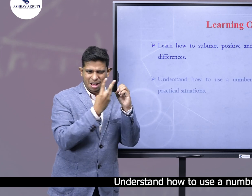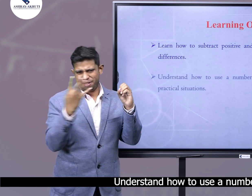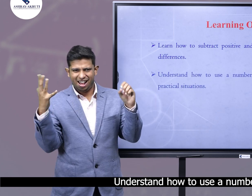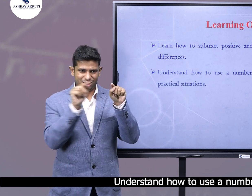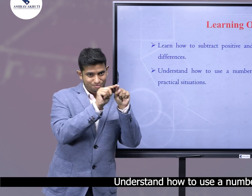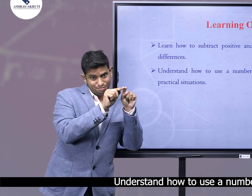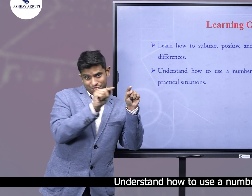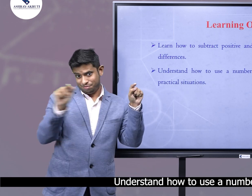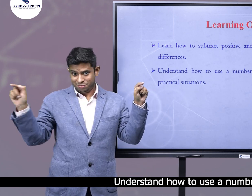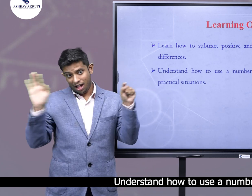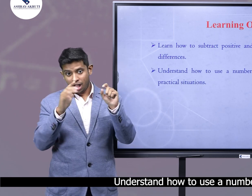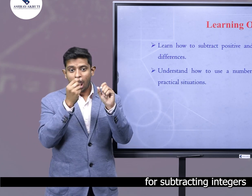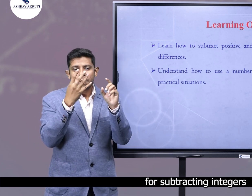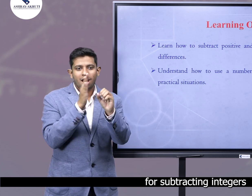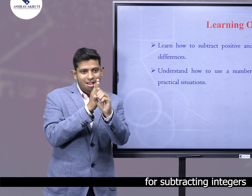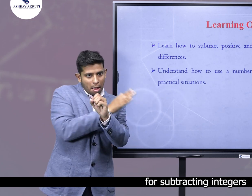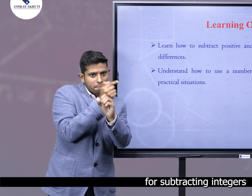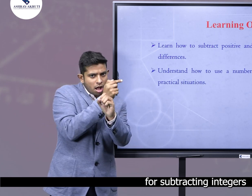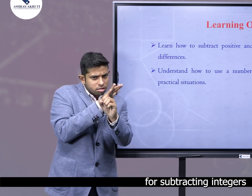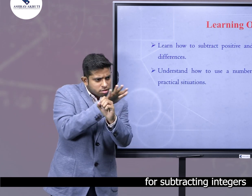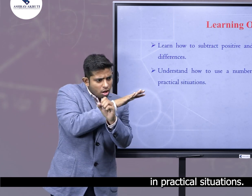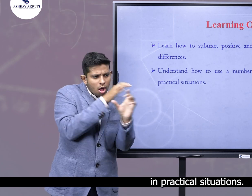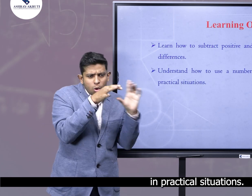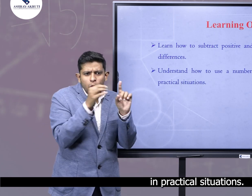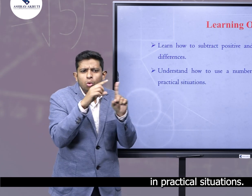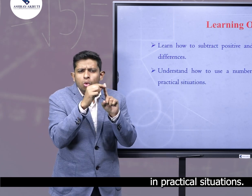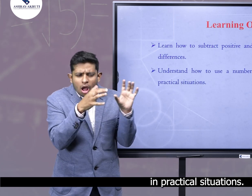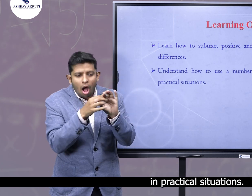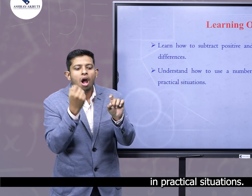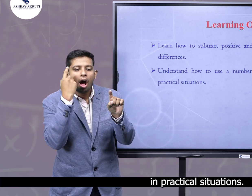Understand how to use a number line for subtracting integers in practical situations.